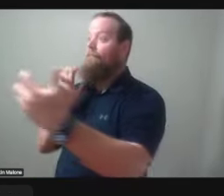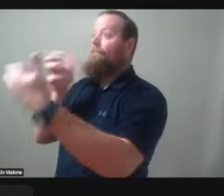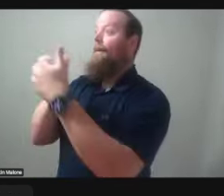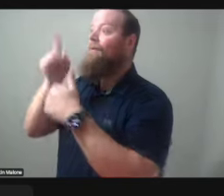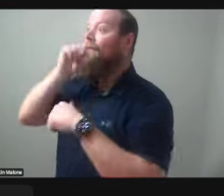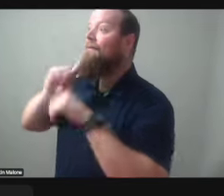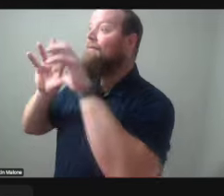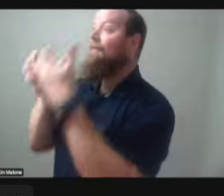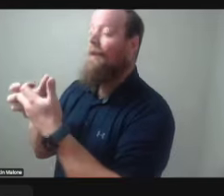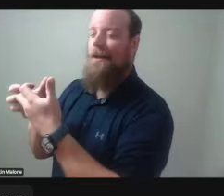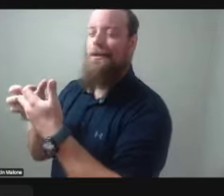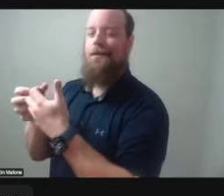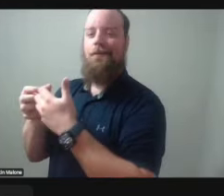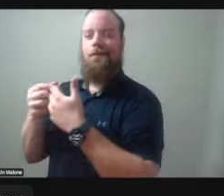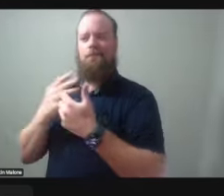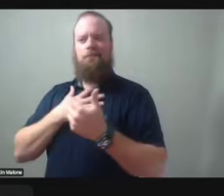have